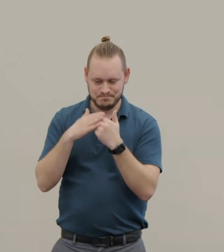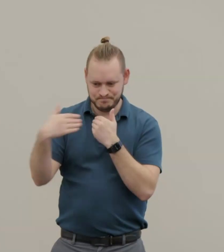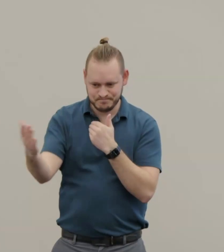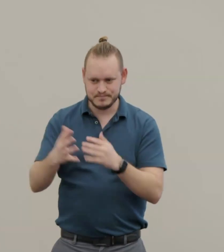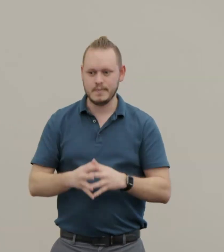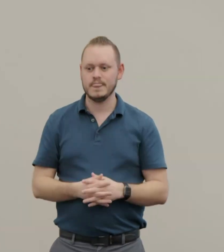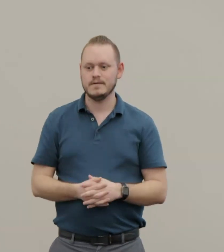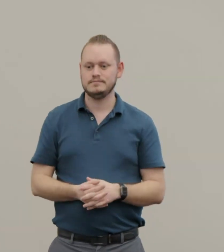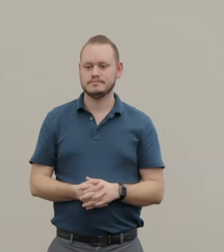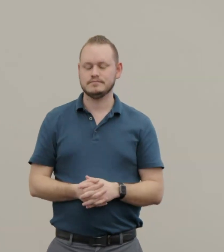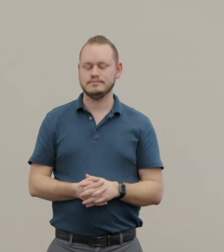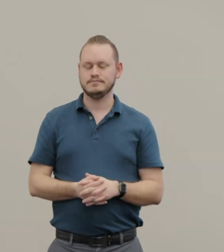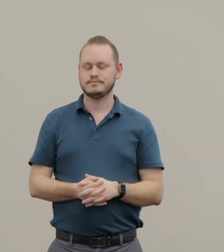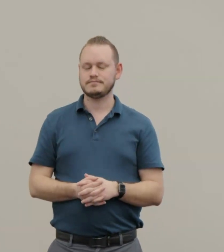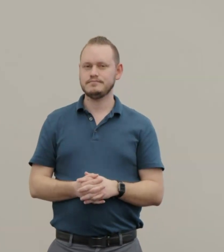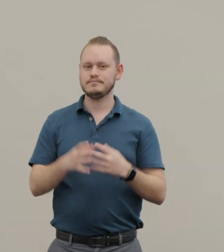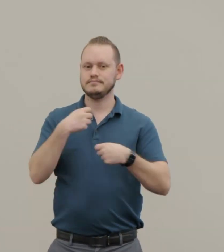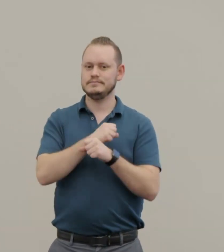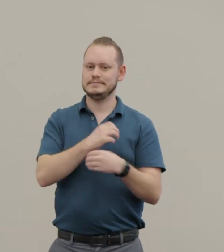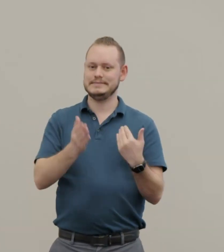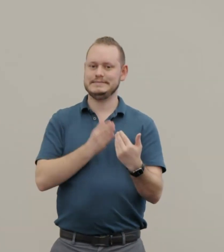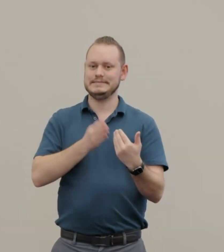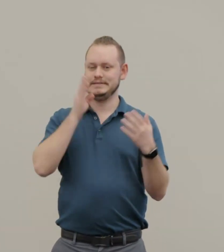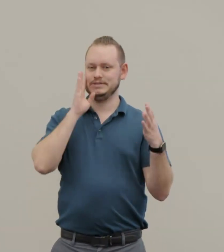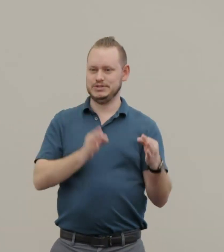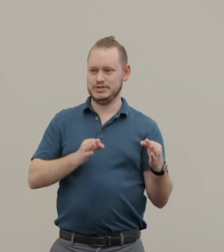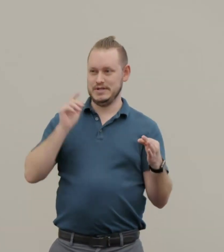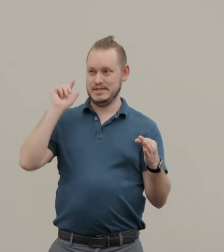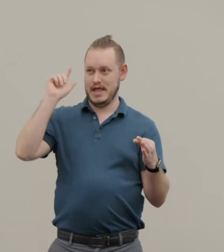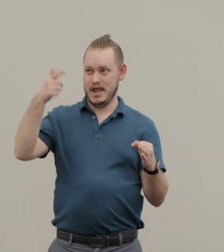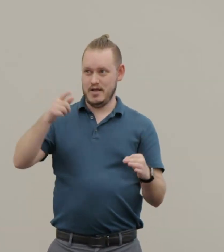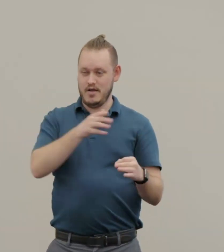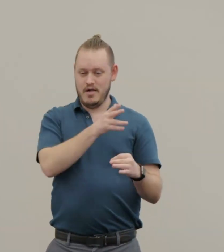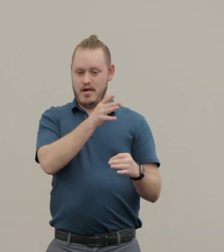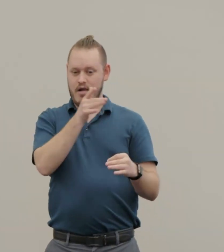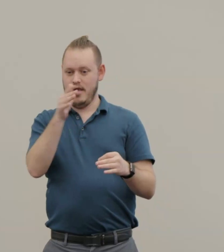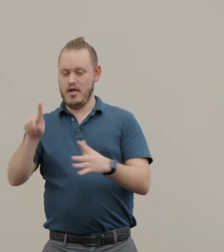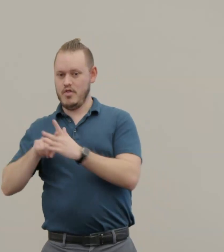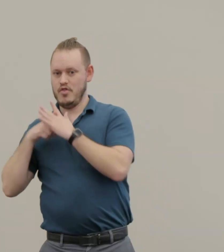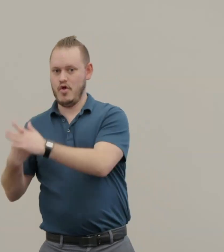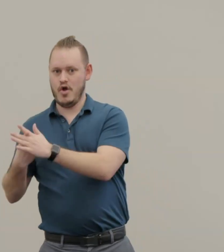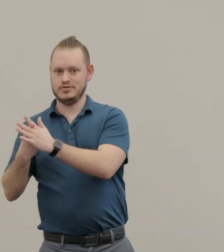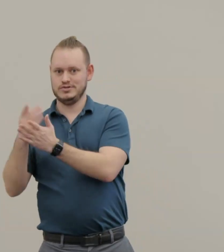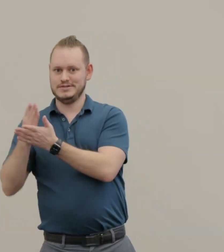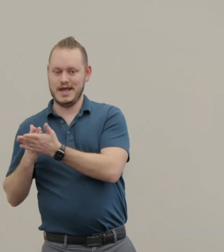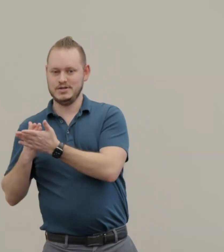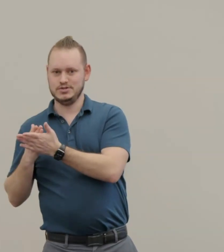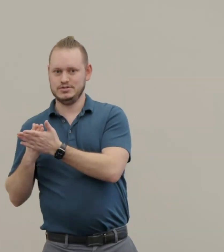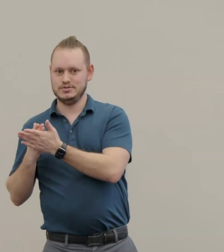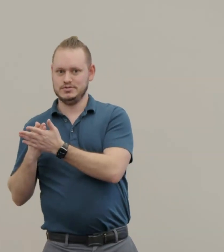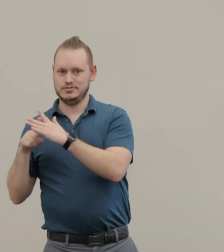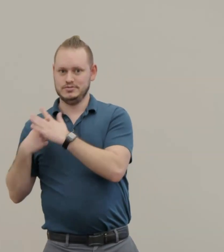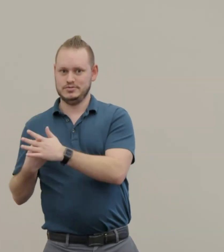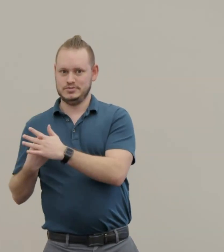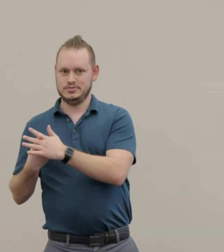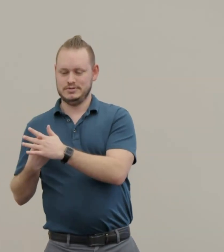make easy decisions to make sure that when we get to that launch stage, we're not